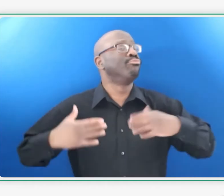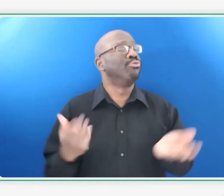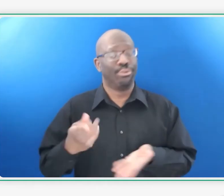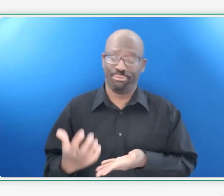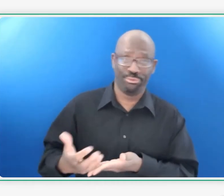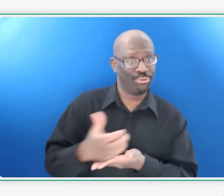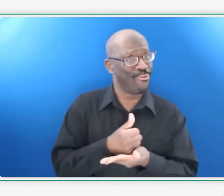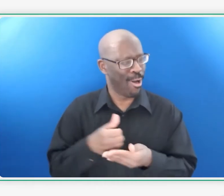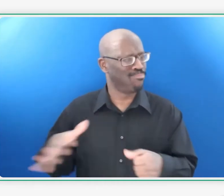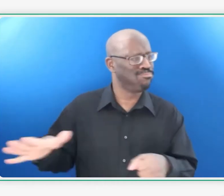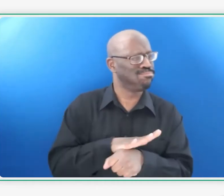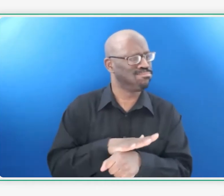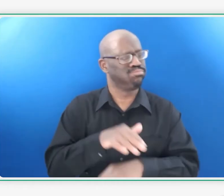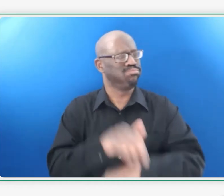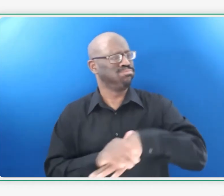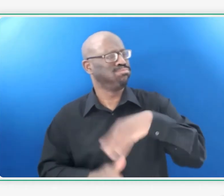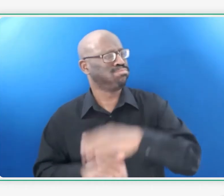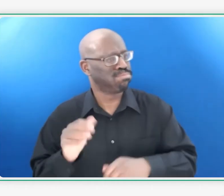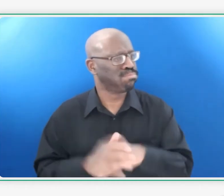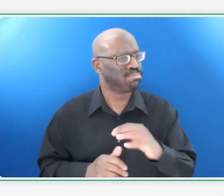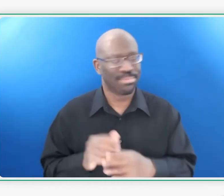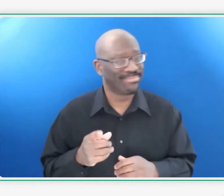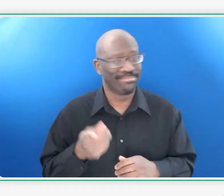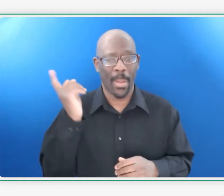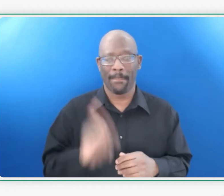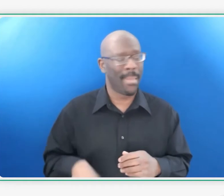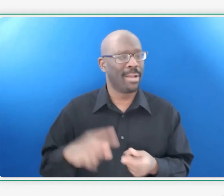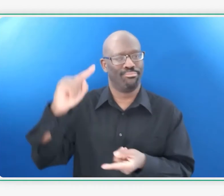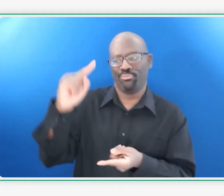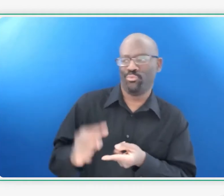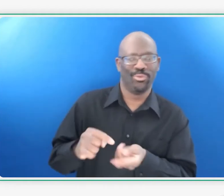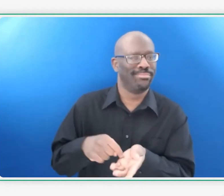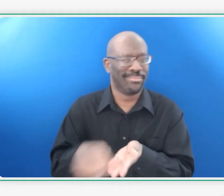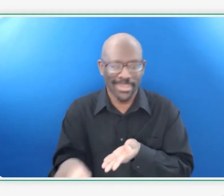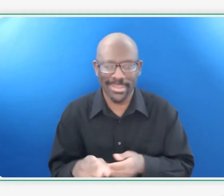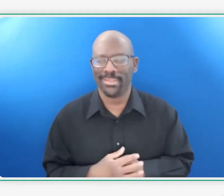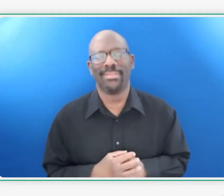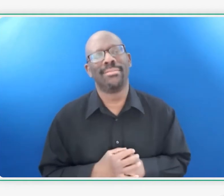and they had to close their doors.